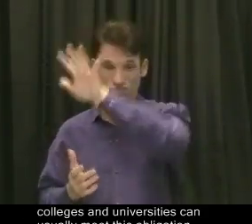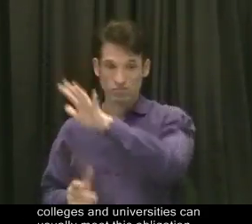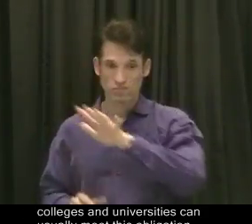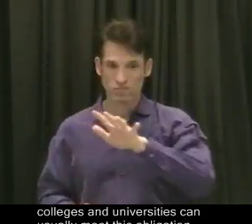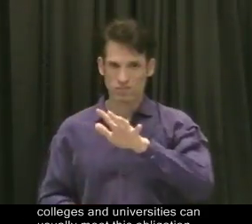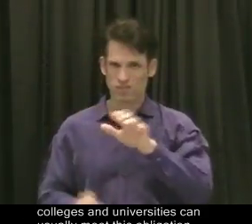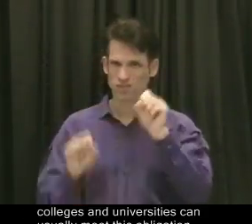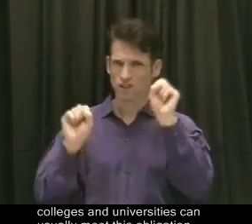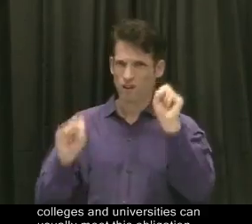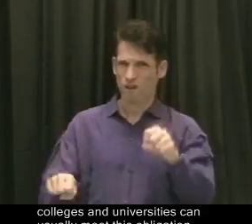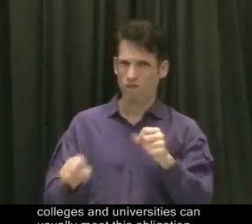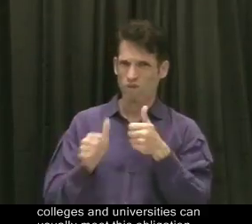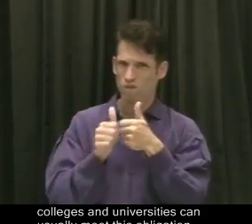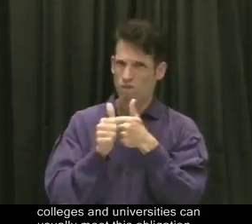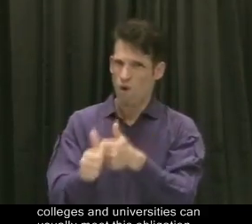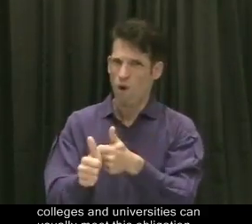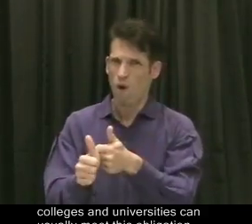usually meet this obligation